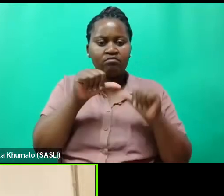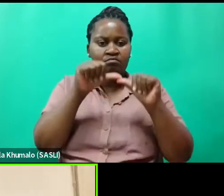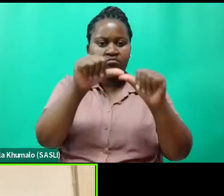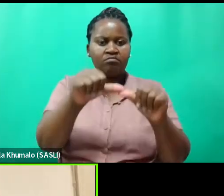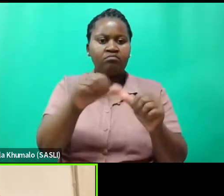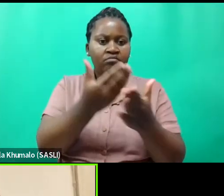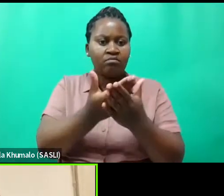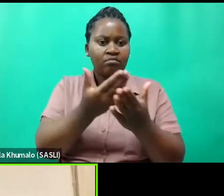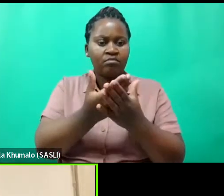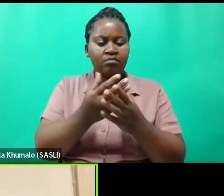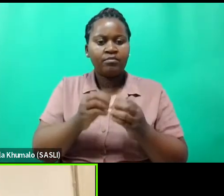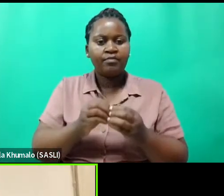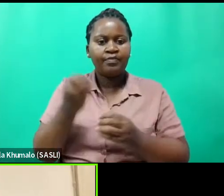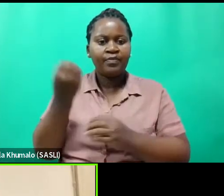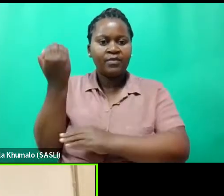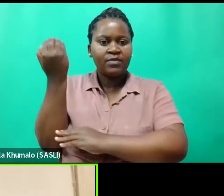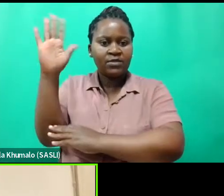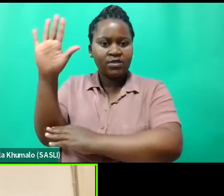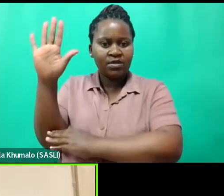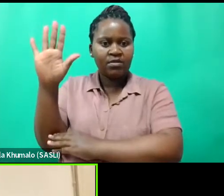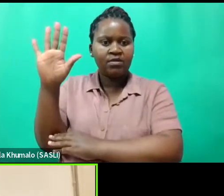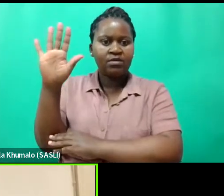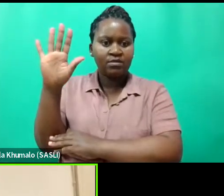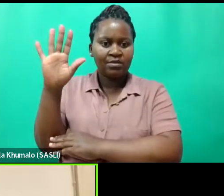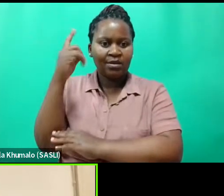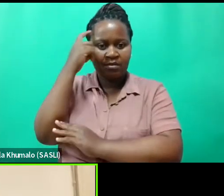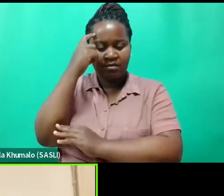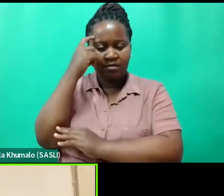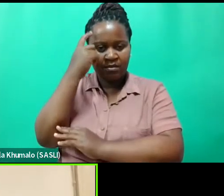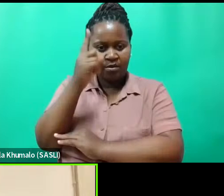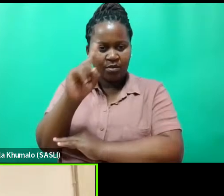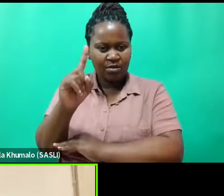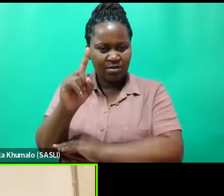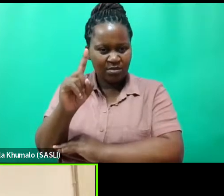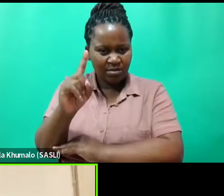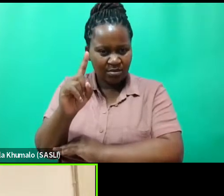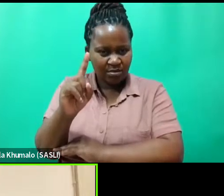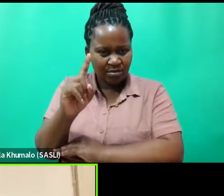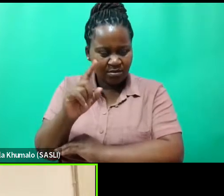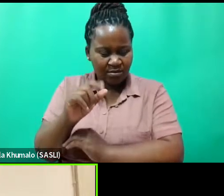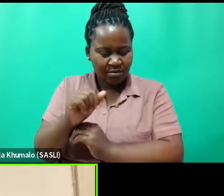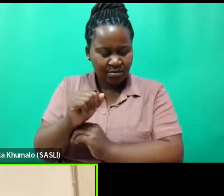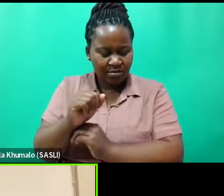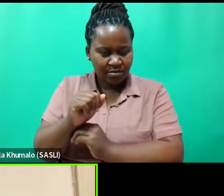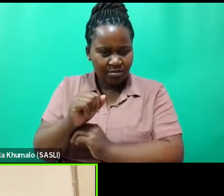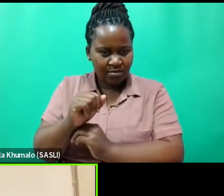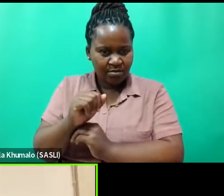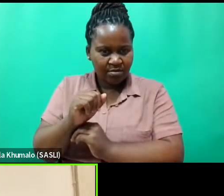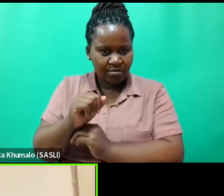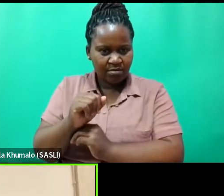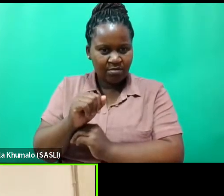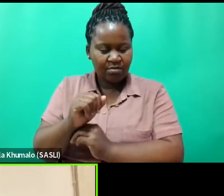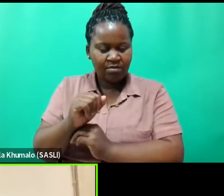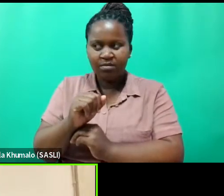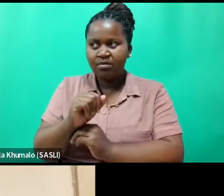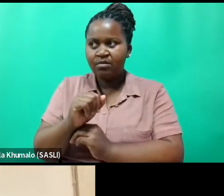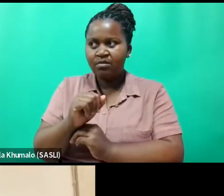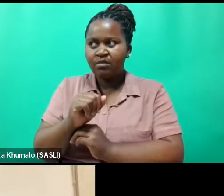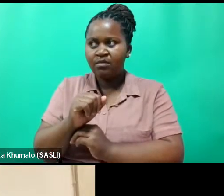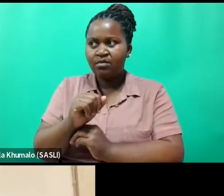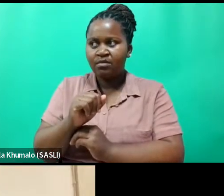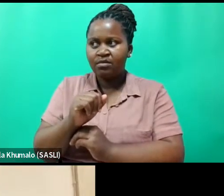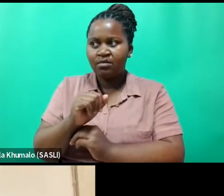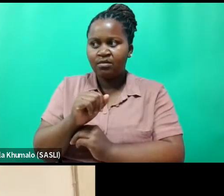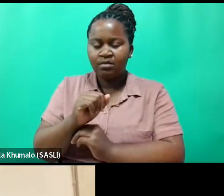slides, I sent Ashley my slides to post on my. Okay, no,